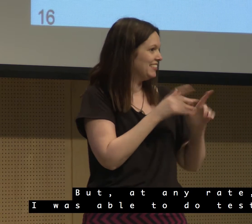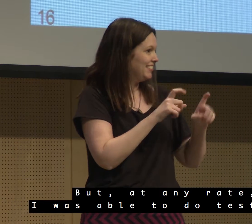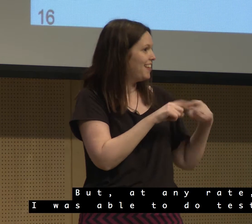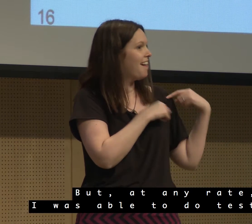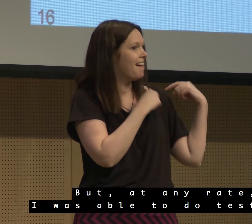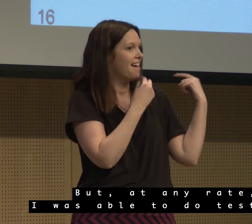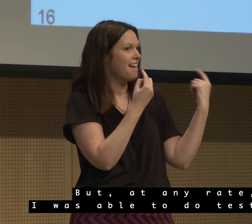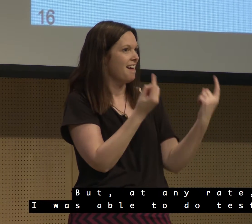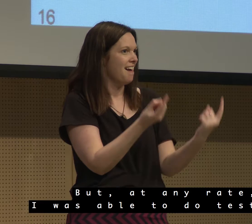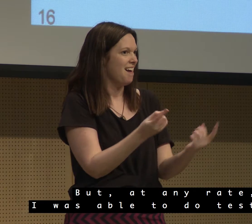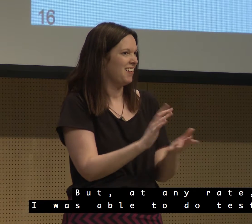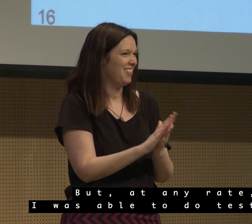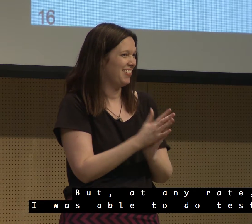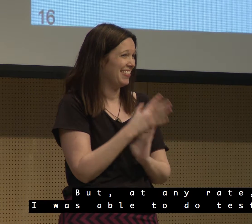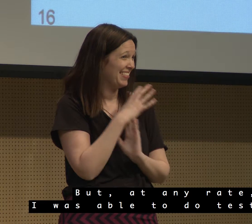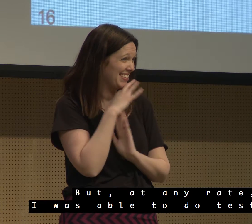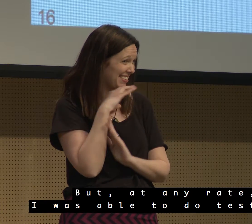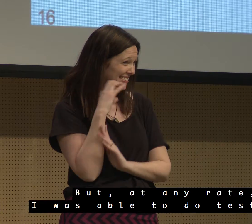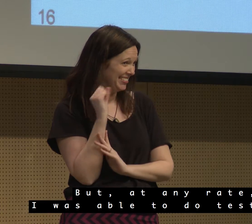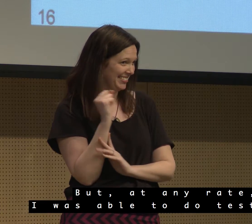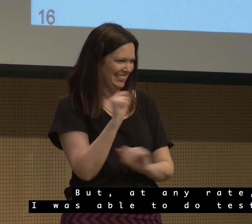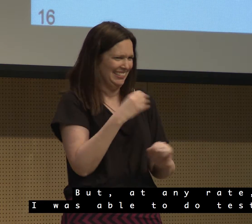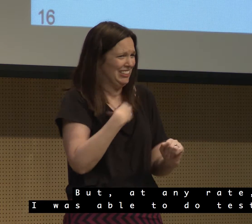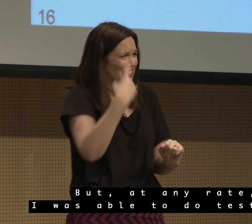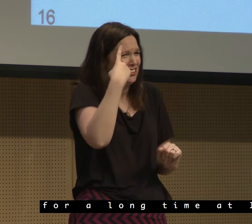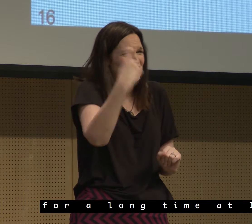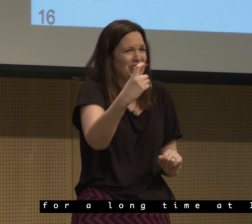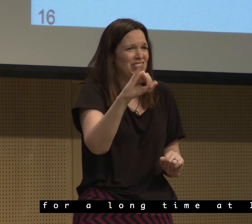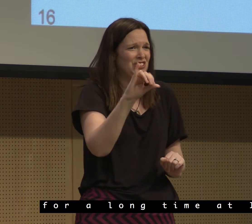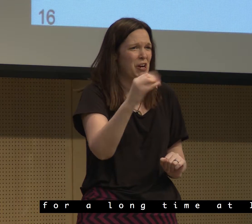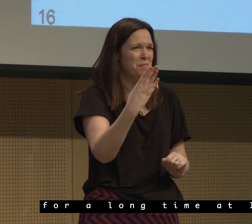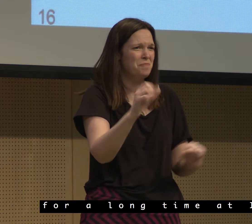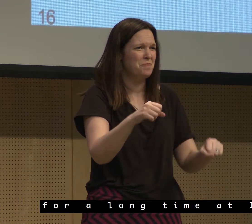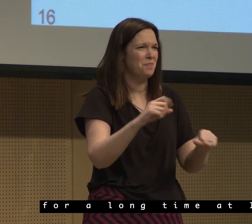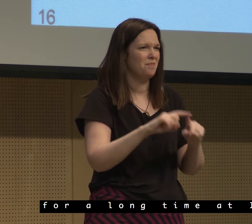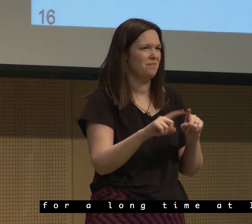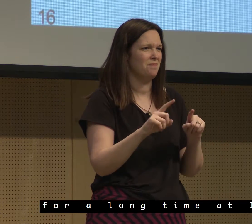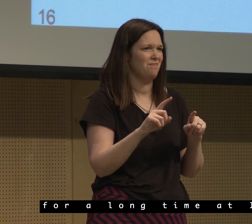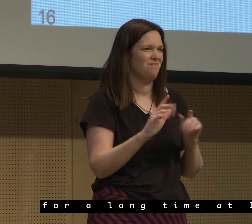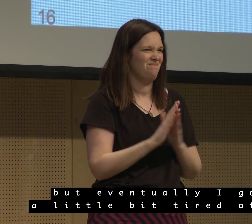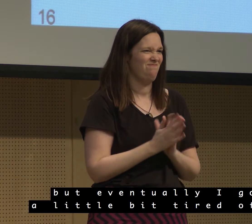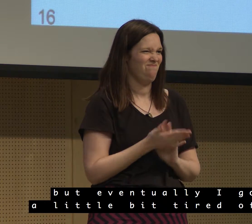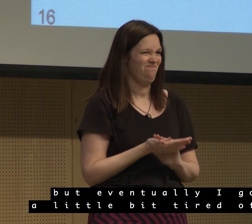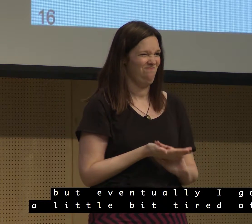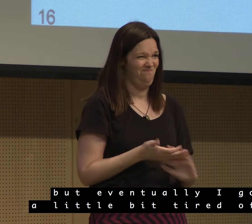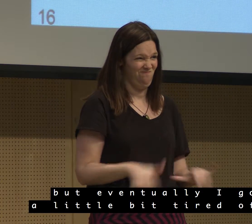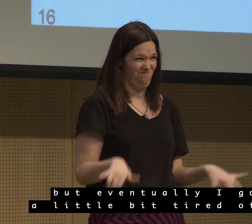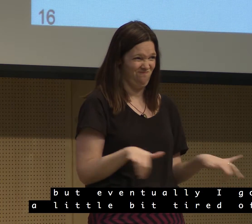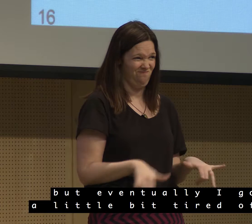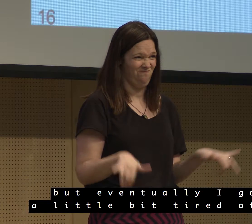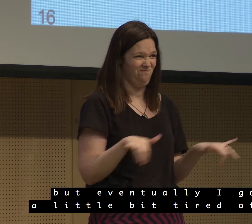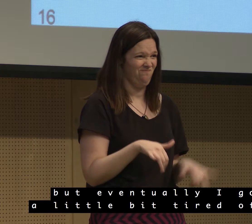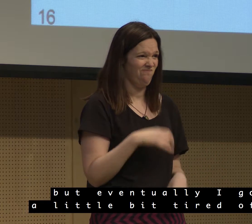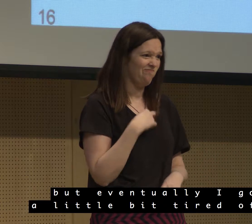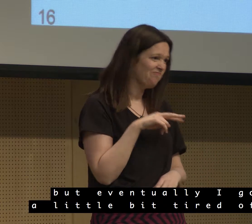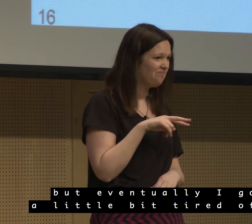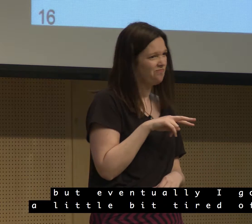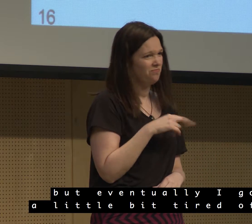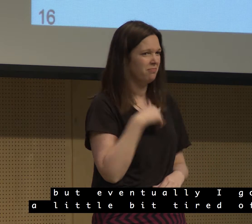But at any rate, I was able to do testing for a long time at IBM, but eventually I got a little bit tired of it.